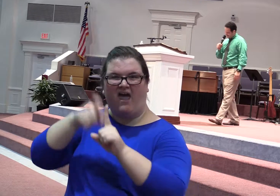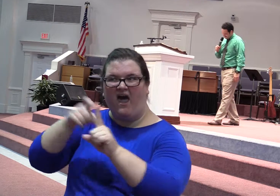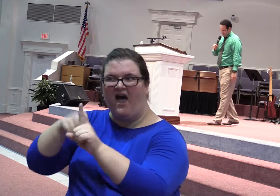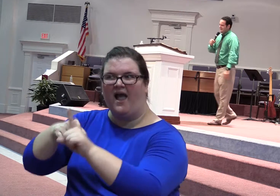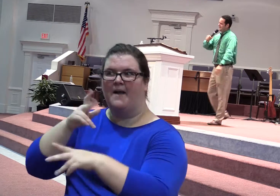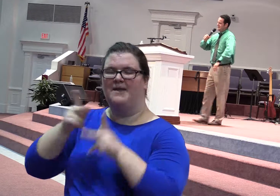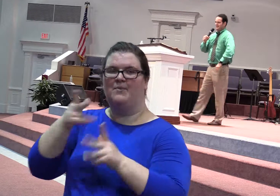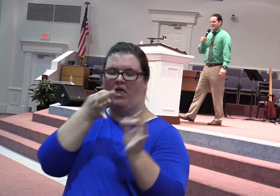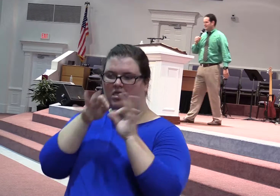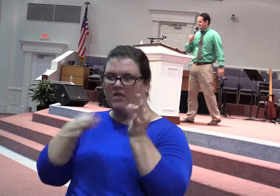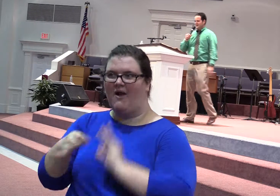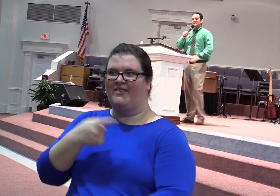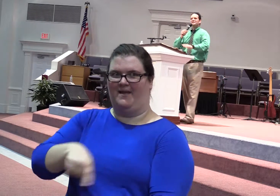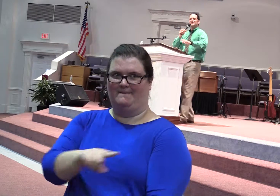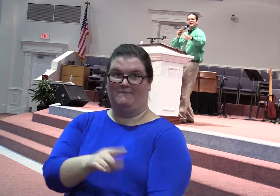And